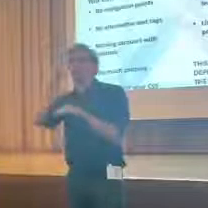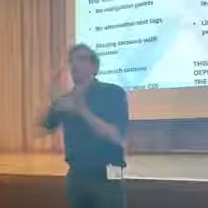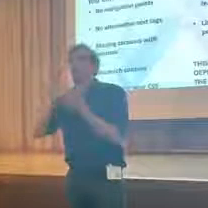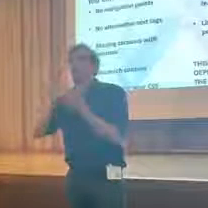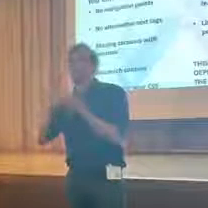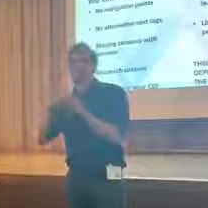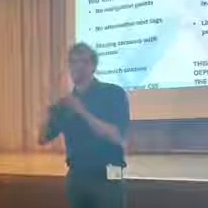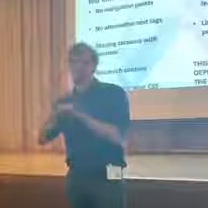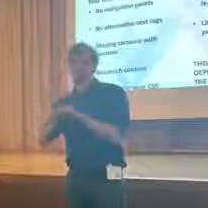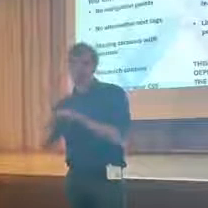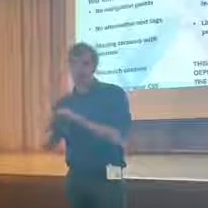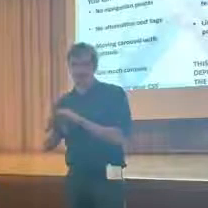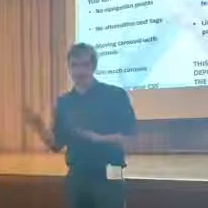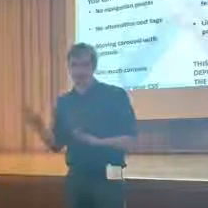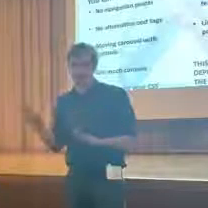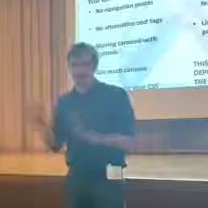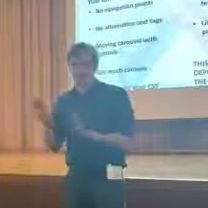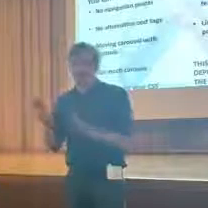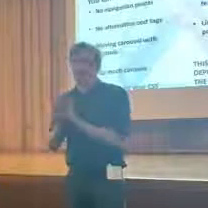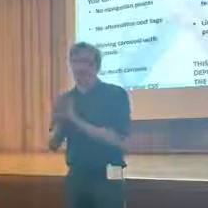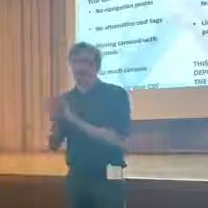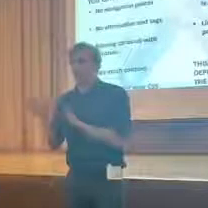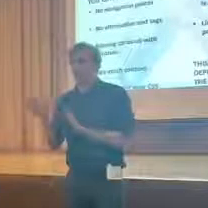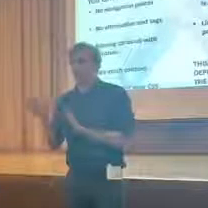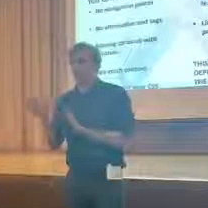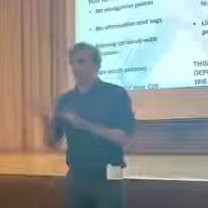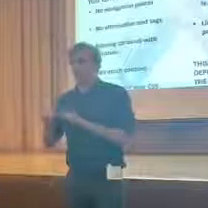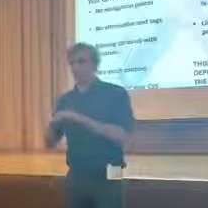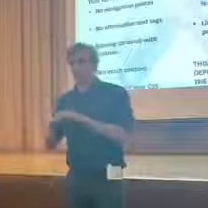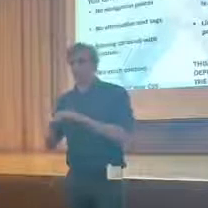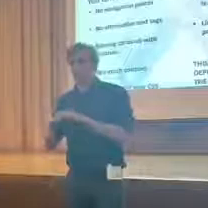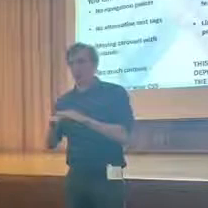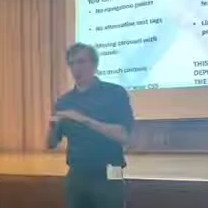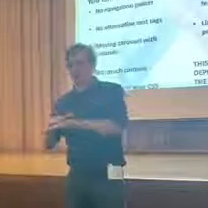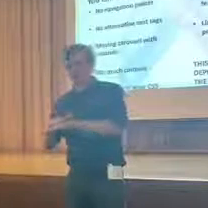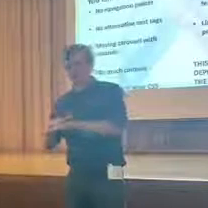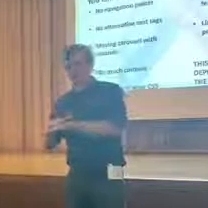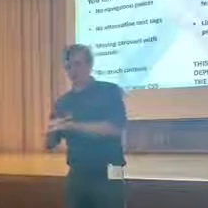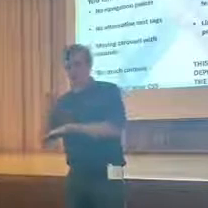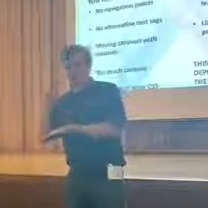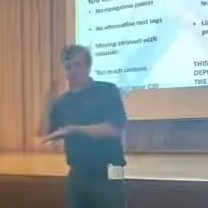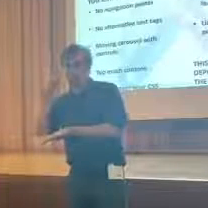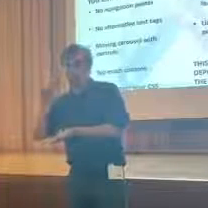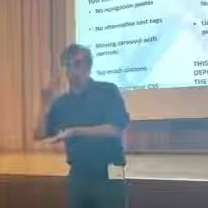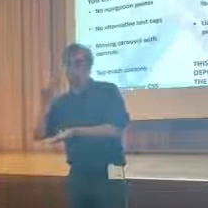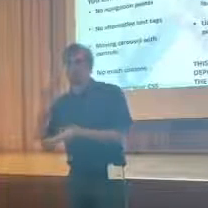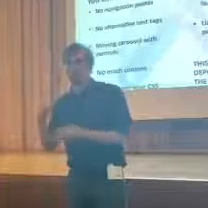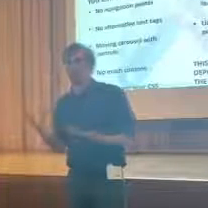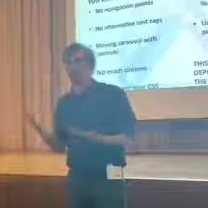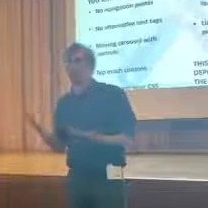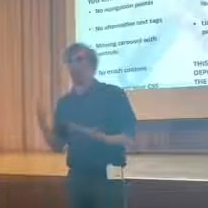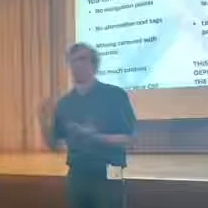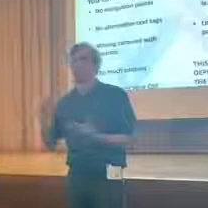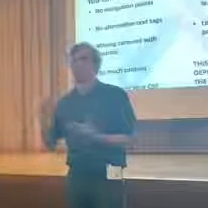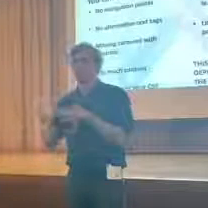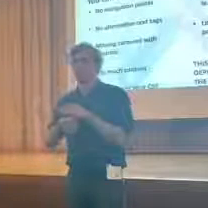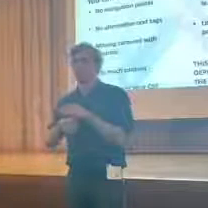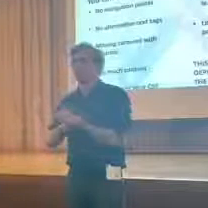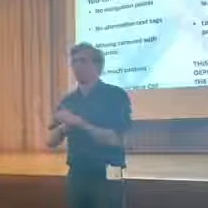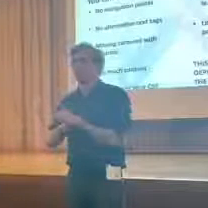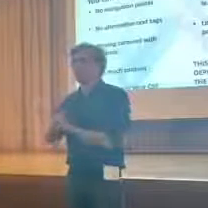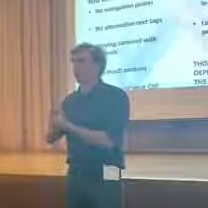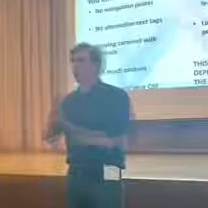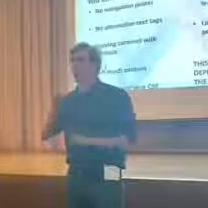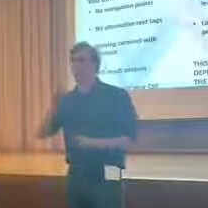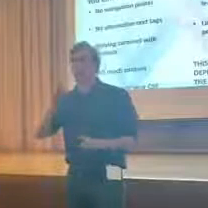any accessibility work, you'll know what I'm talking about. But he essentially applied ARIA tags to absolutely everything, and